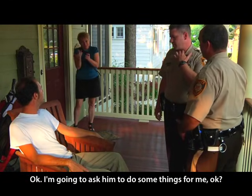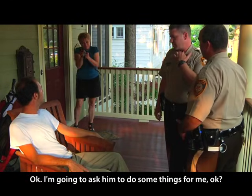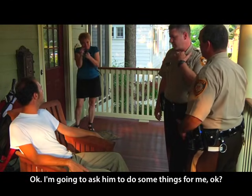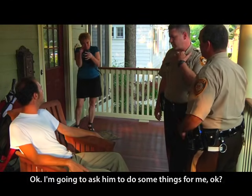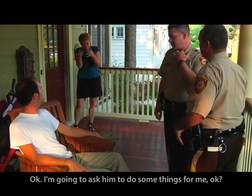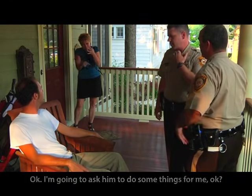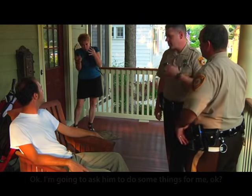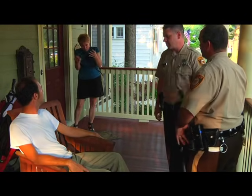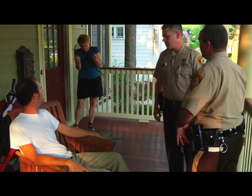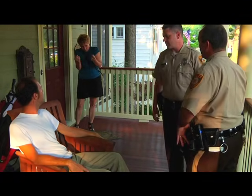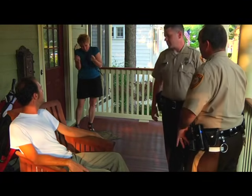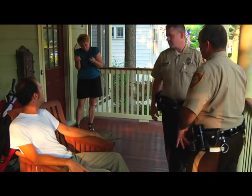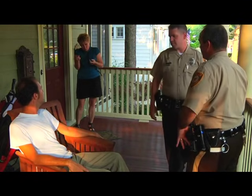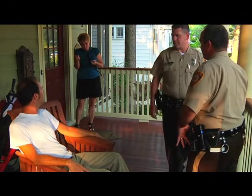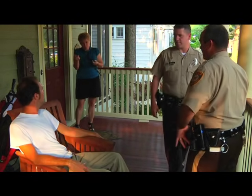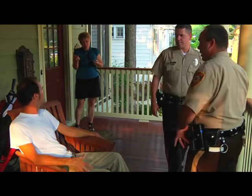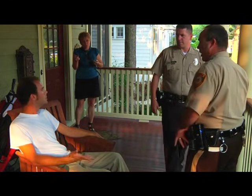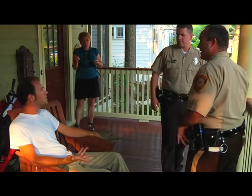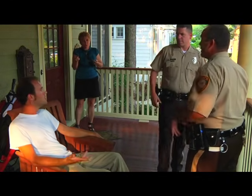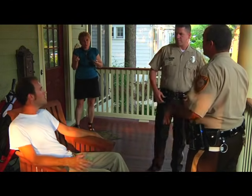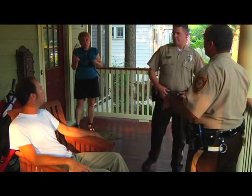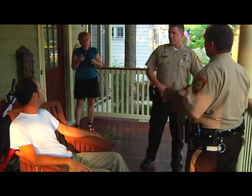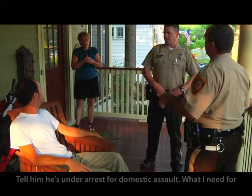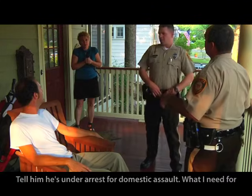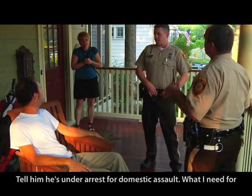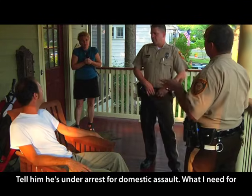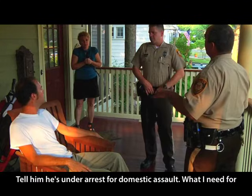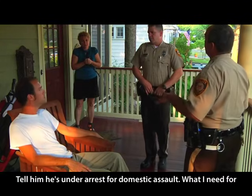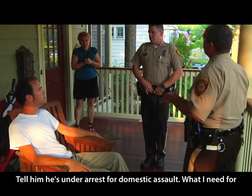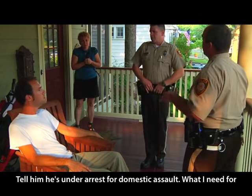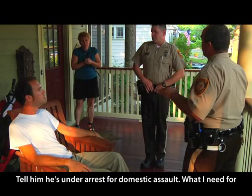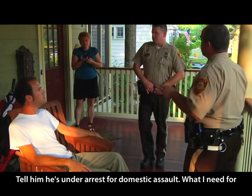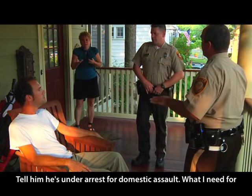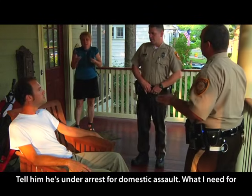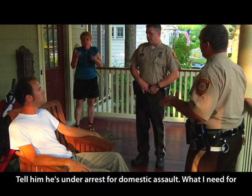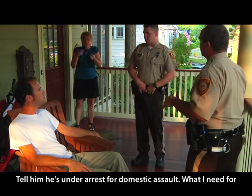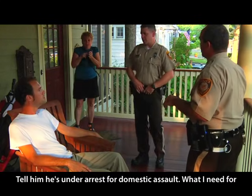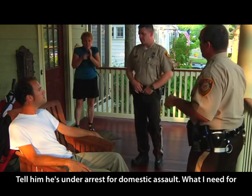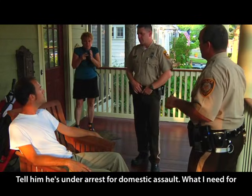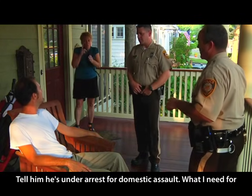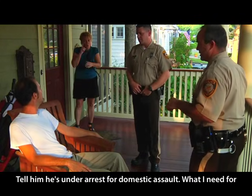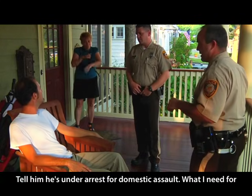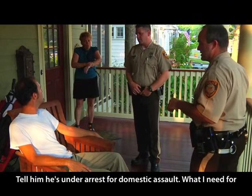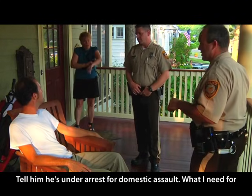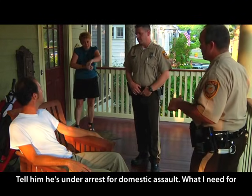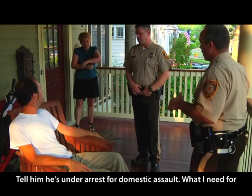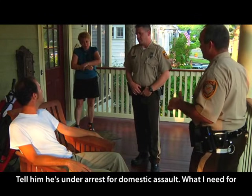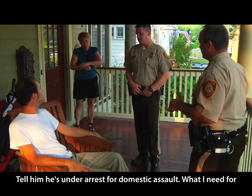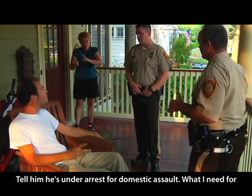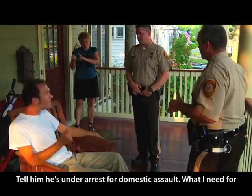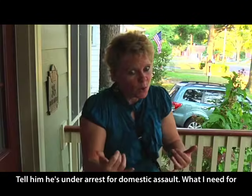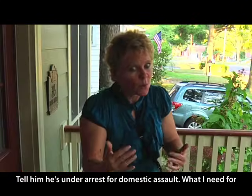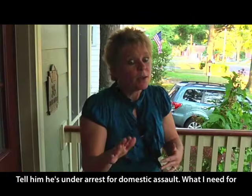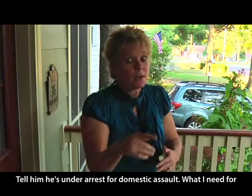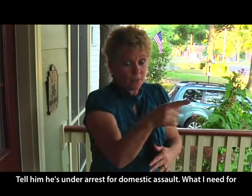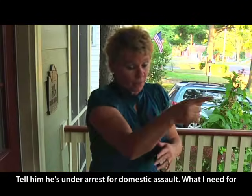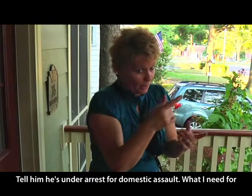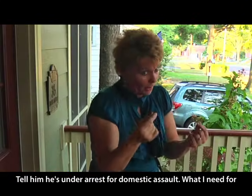okay? All right, Veronica, tell him that he's going to be placed under arrest for domestic assault, and what I need for him to do